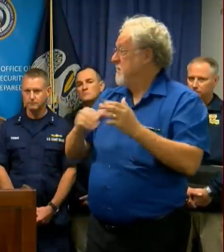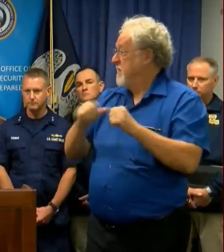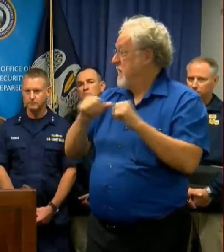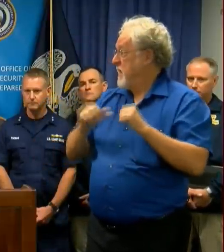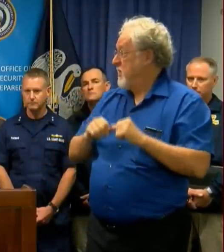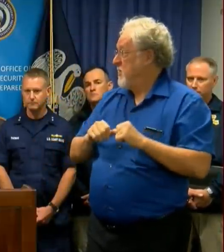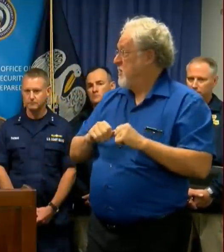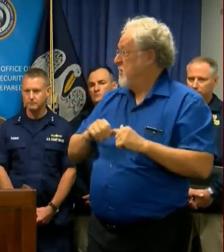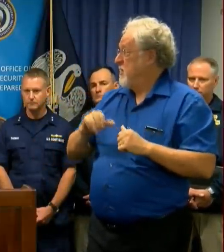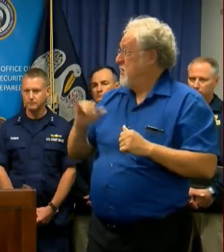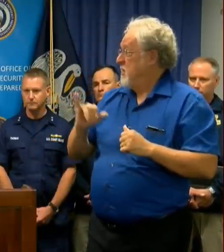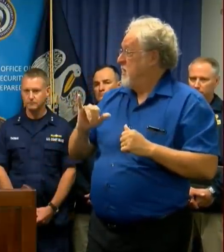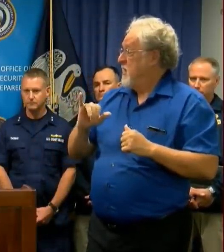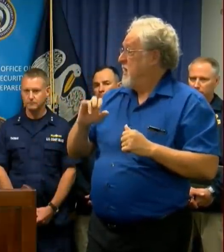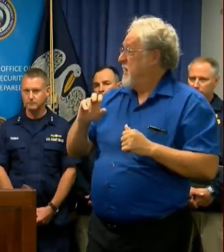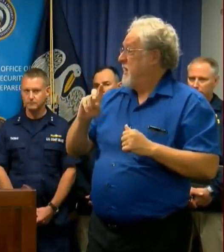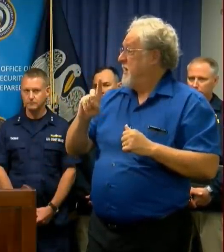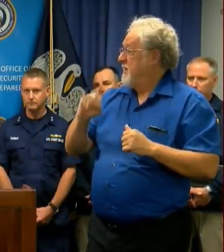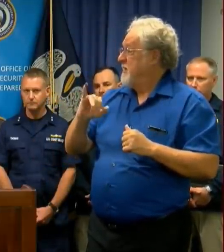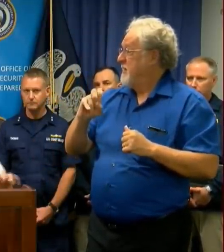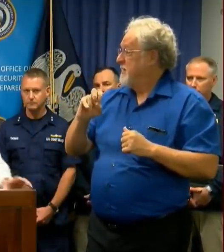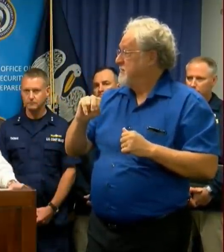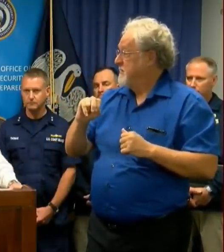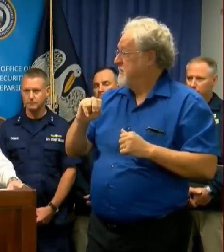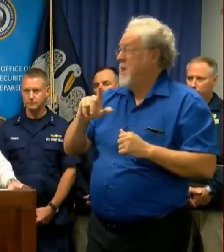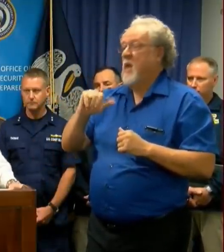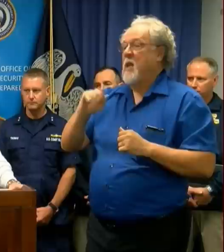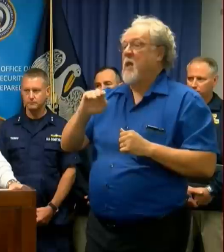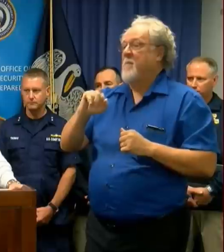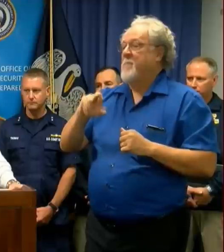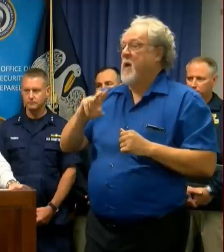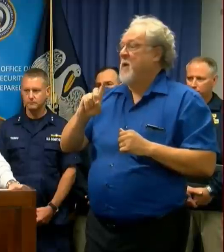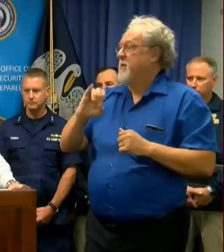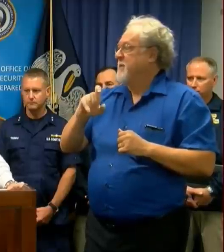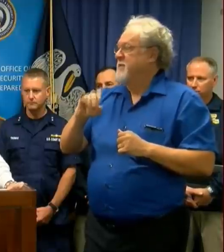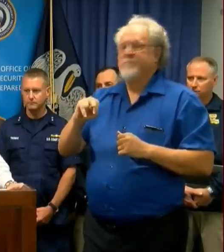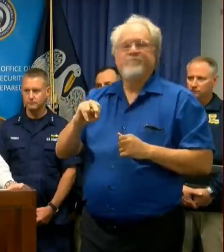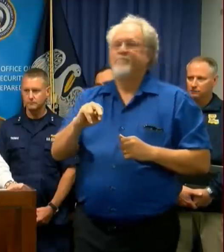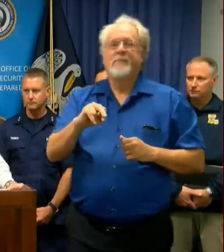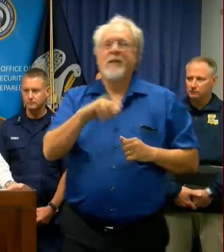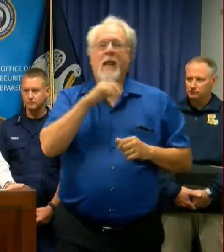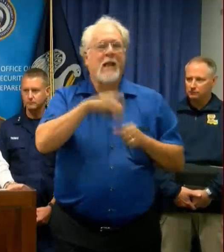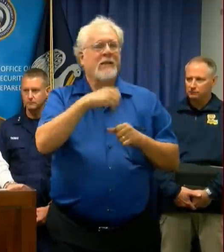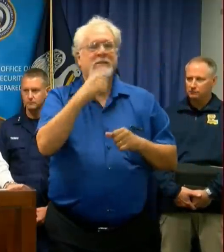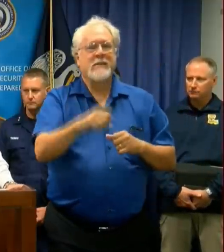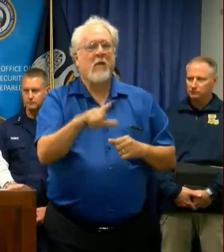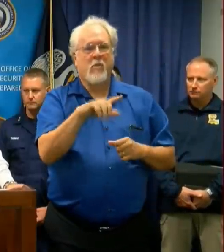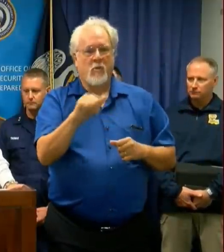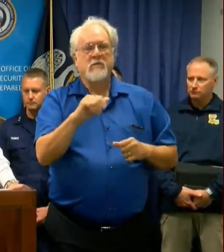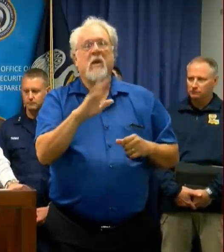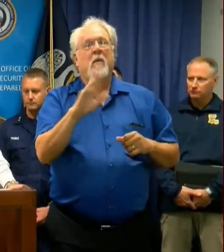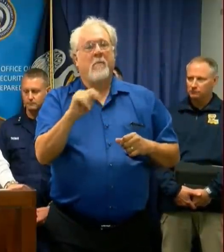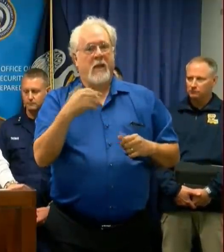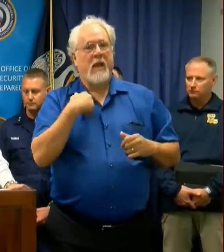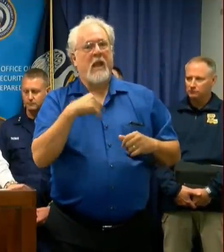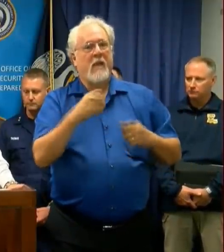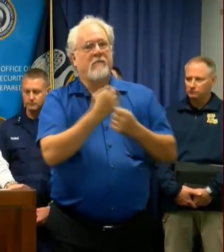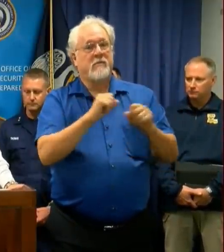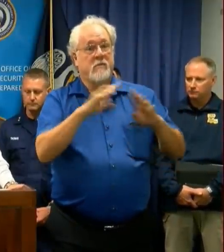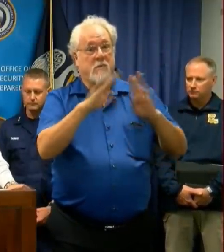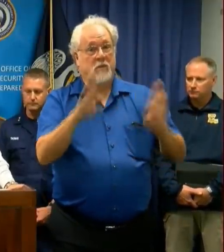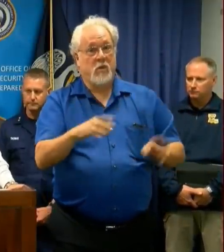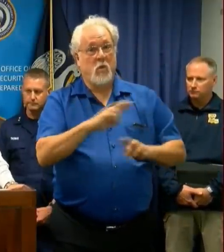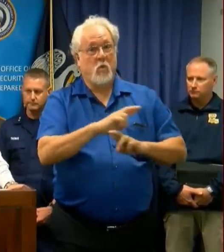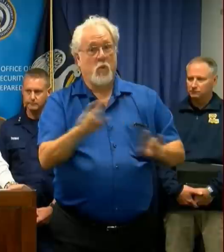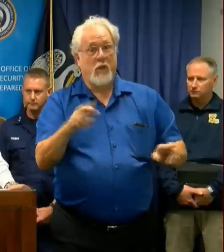areas like Dixon or something like that, just yeah, in case? Well, we wouldn't do it in South Louisiana, but we have shelters that are